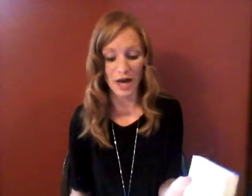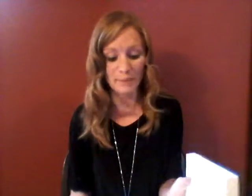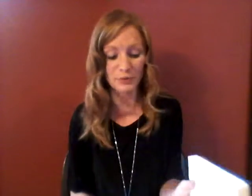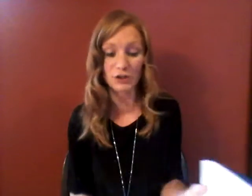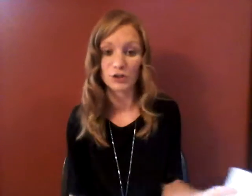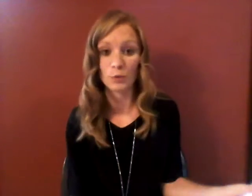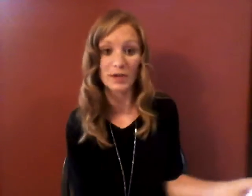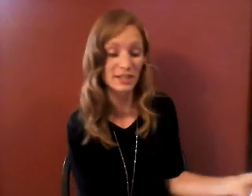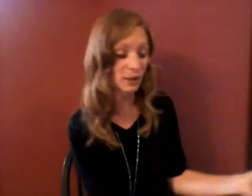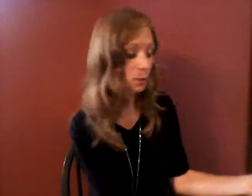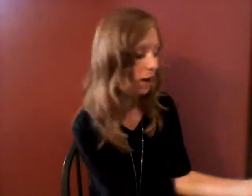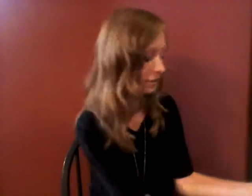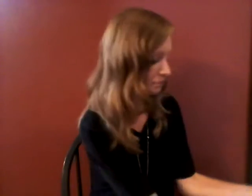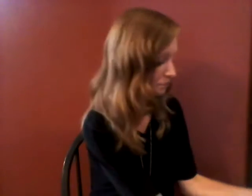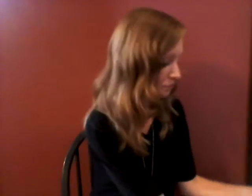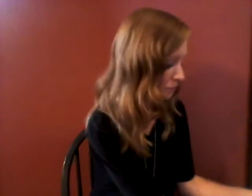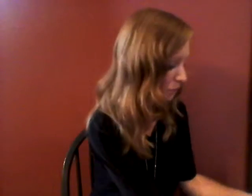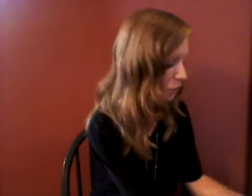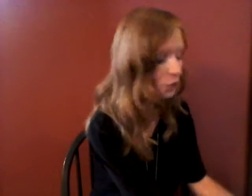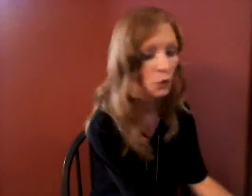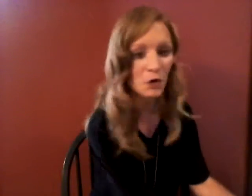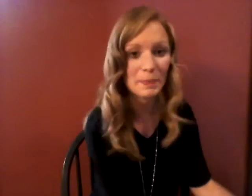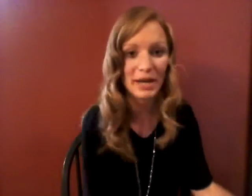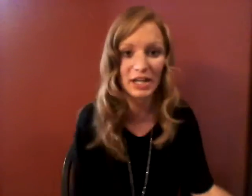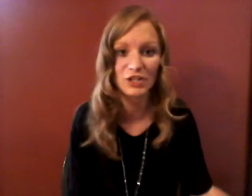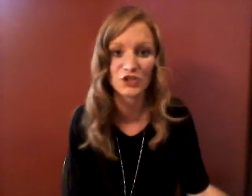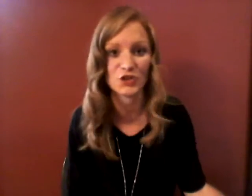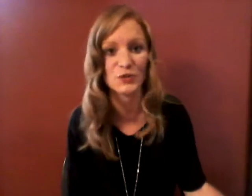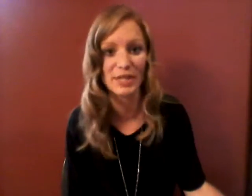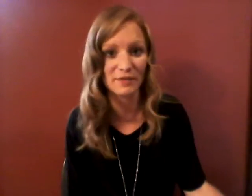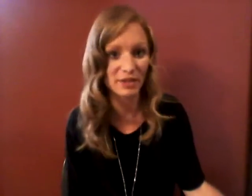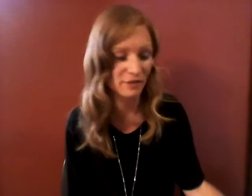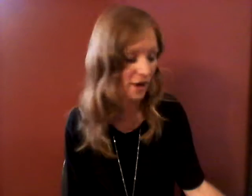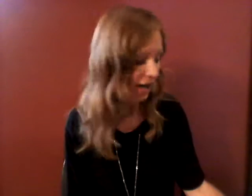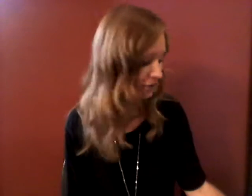chapter 21, or page 275.